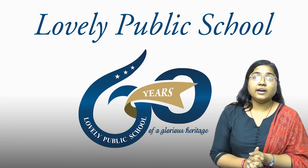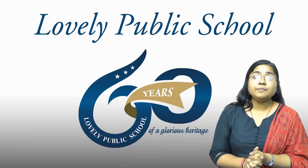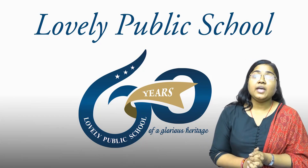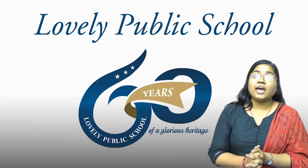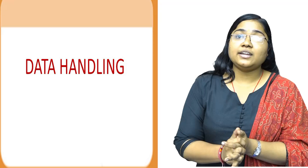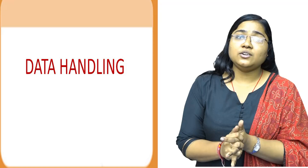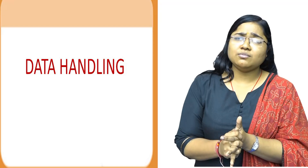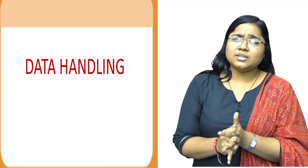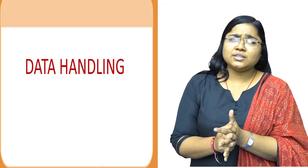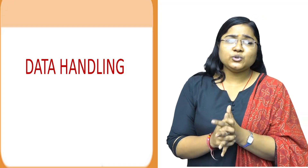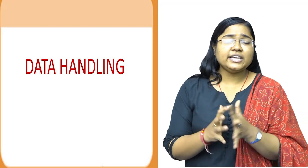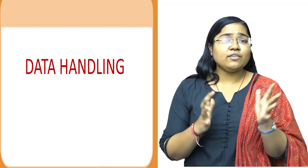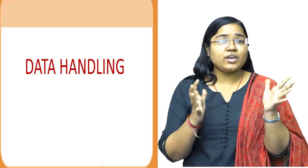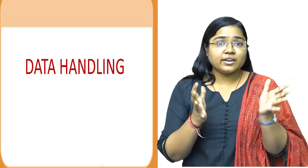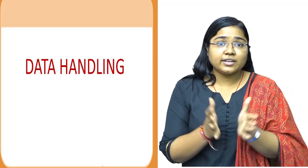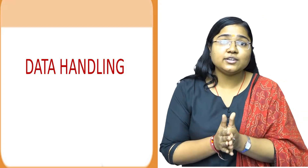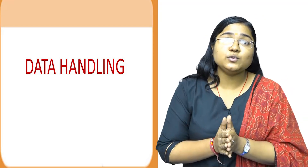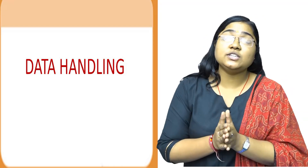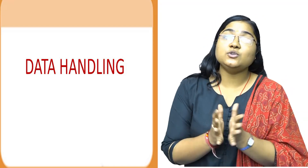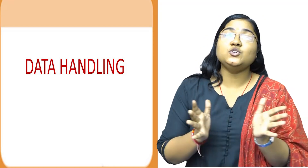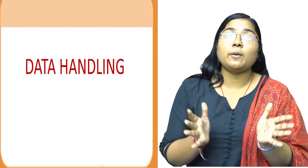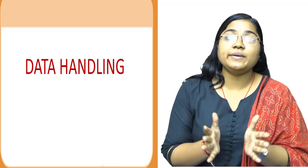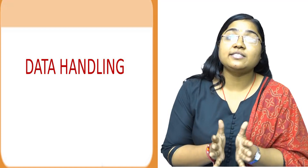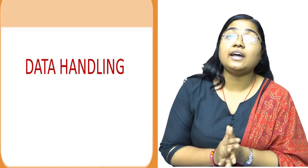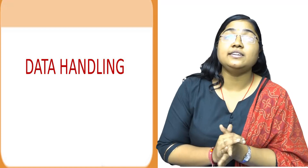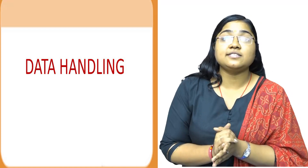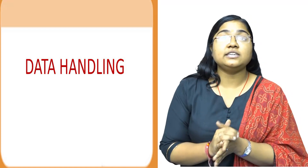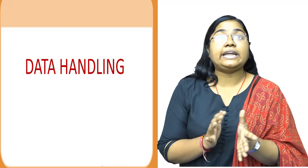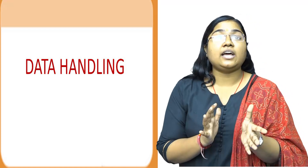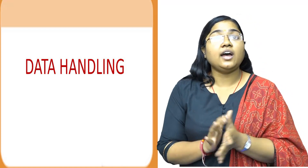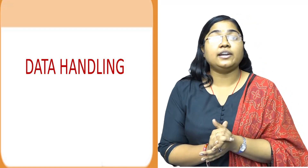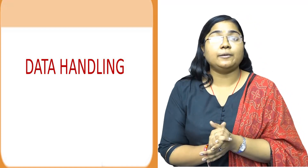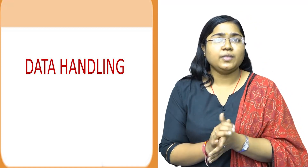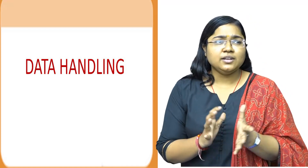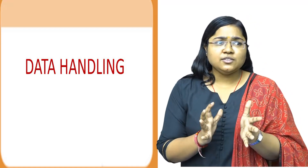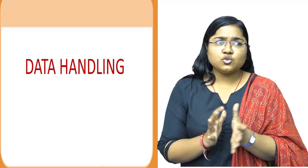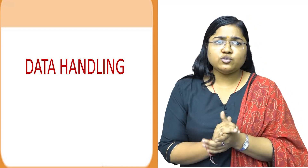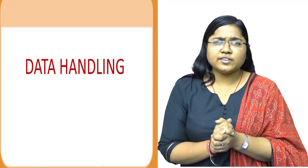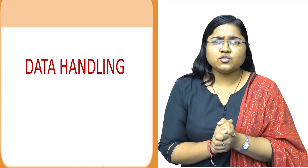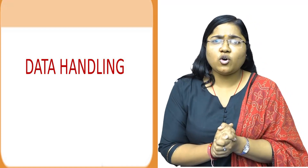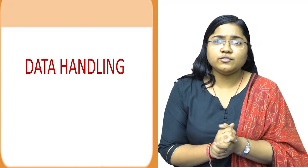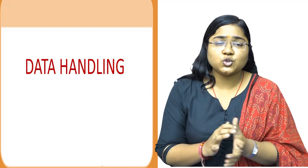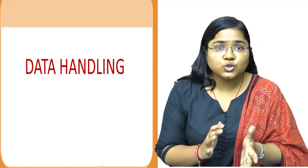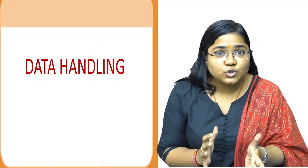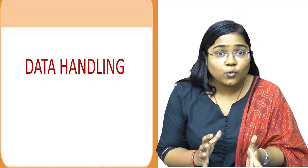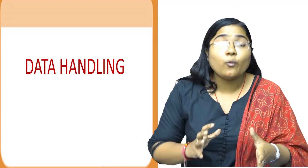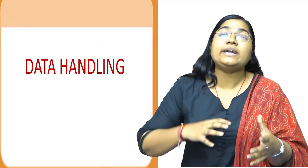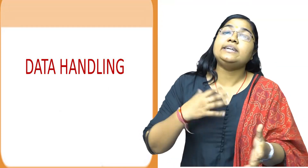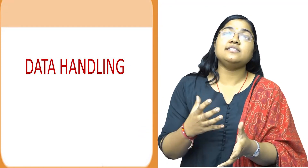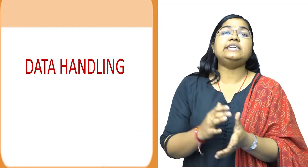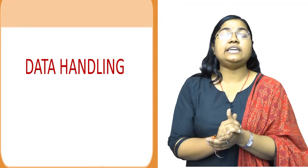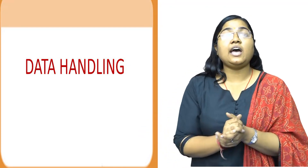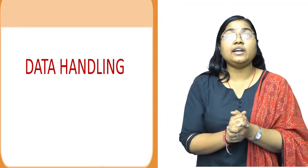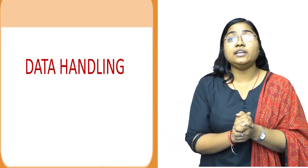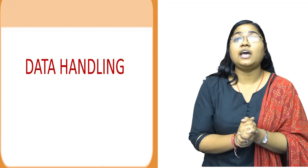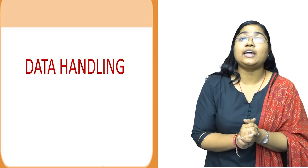Peti Vihar, and today we are here with a new topic, that is data handling. So first of all, we should know what